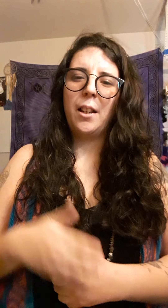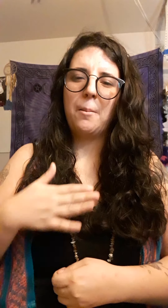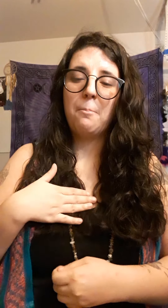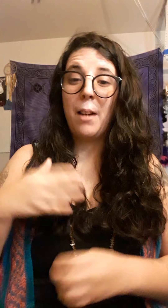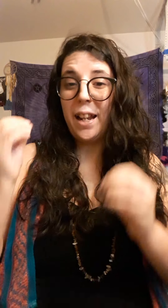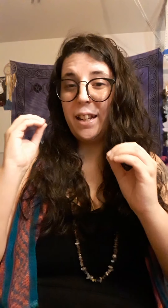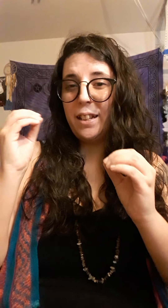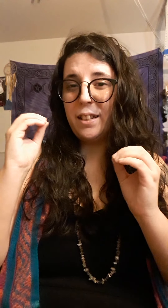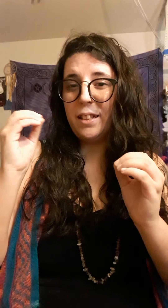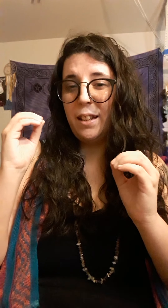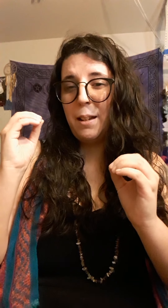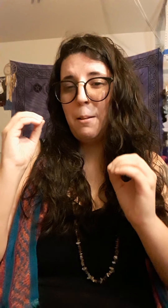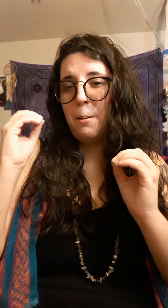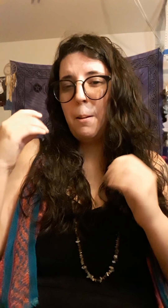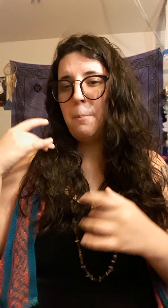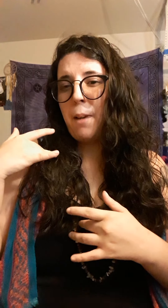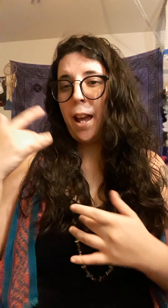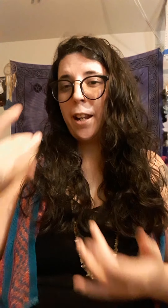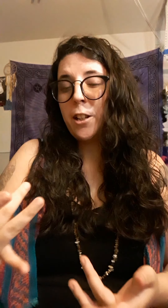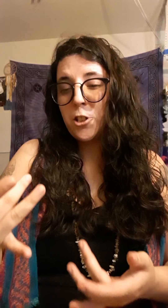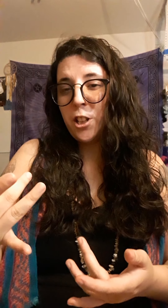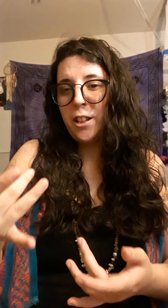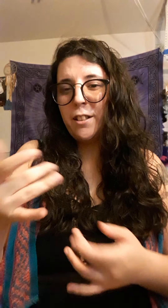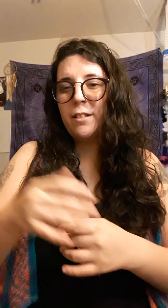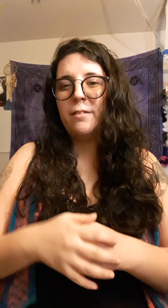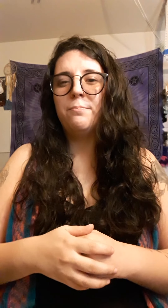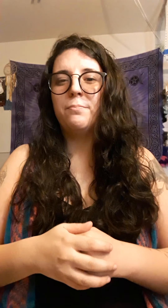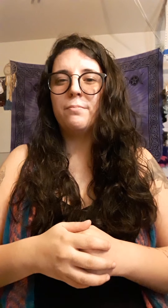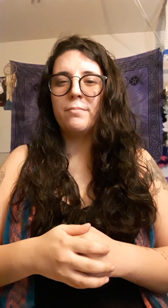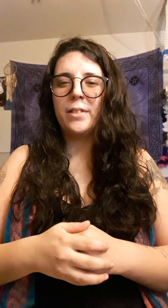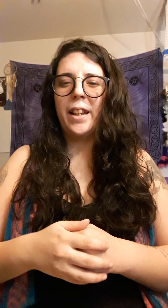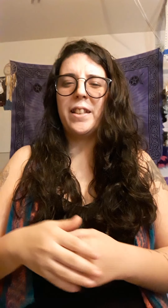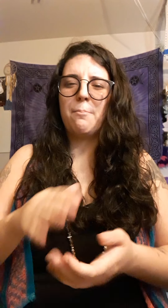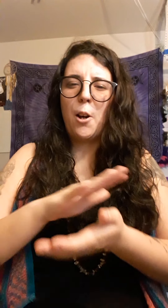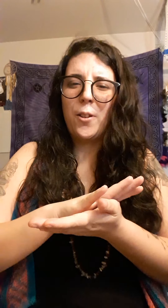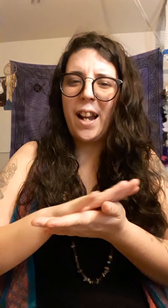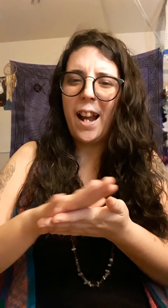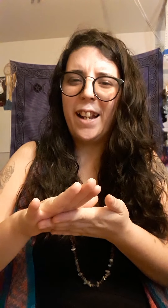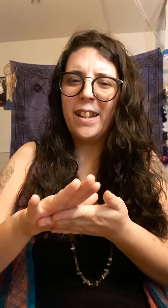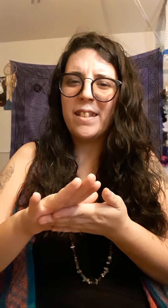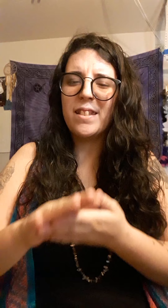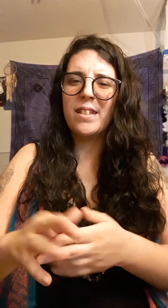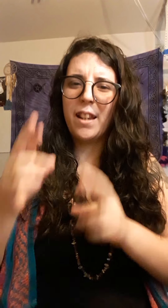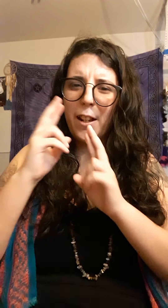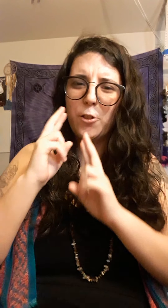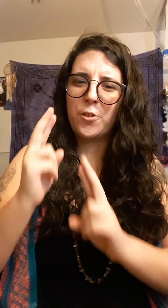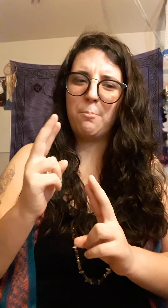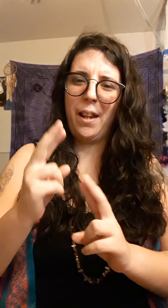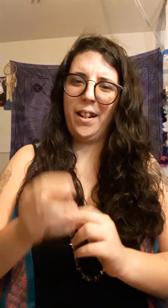My pedagogy is about kindness and respect.